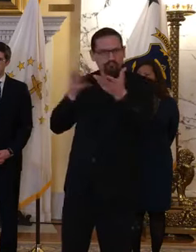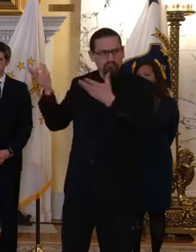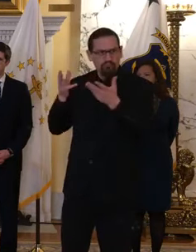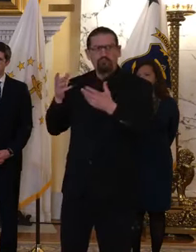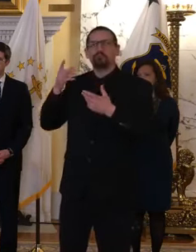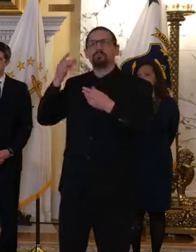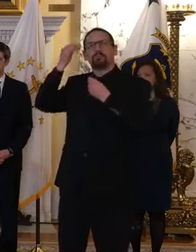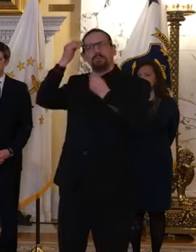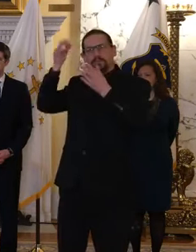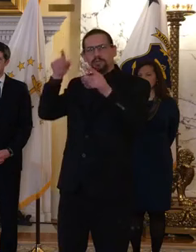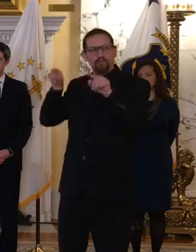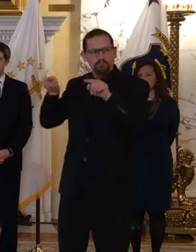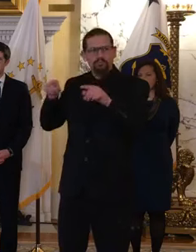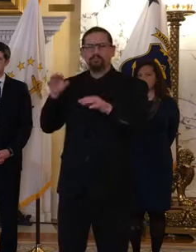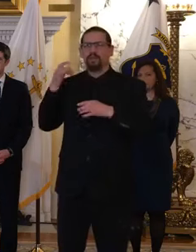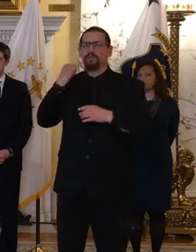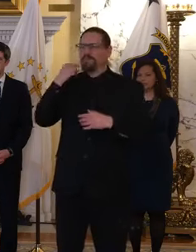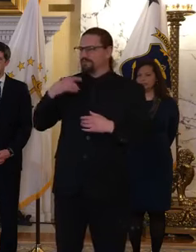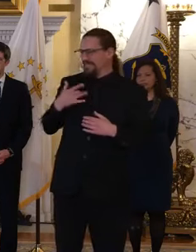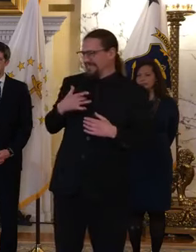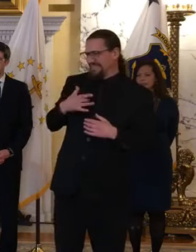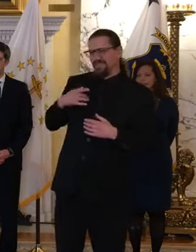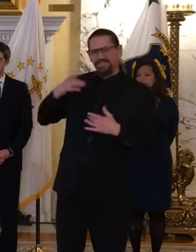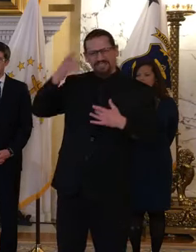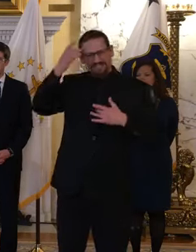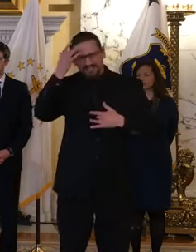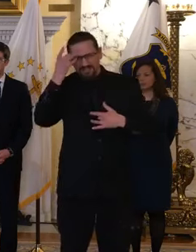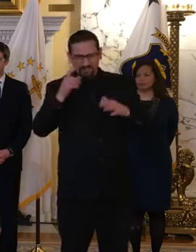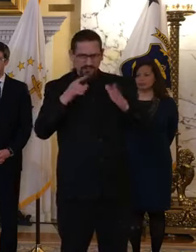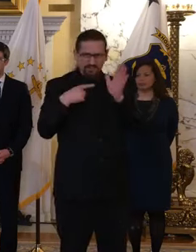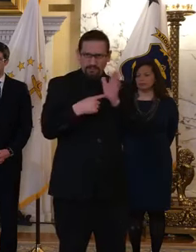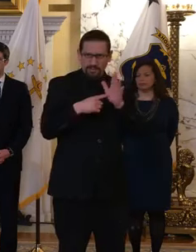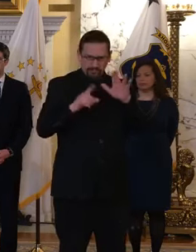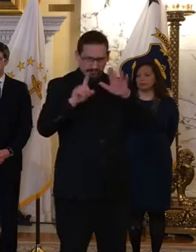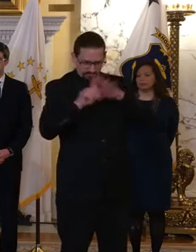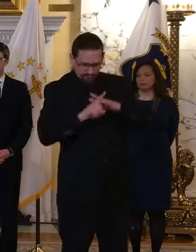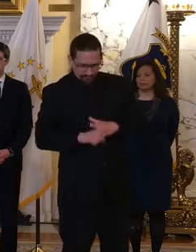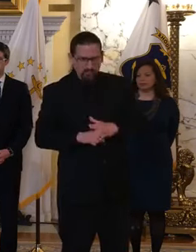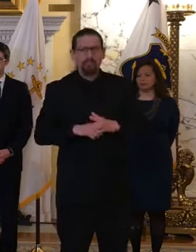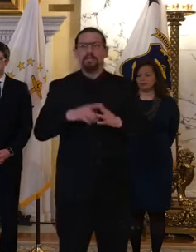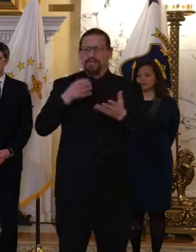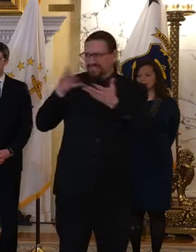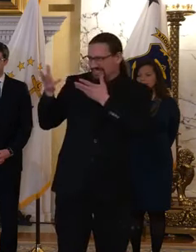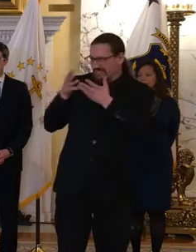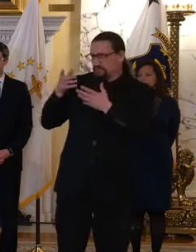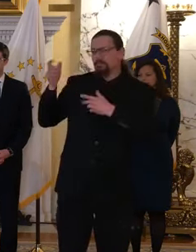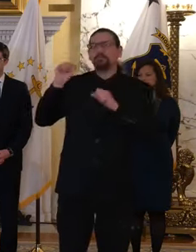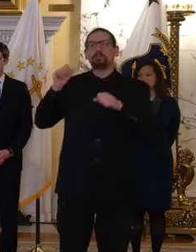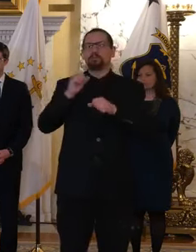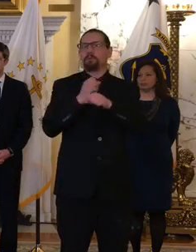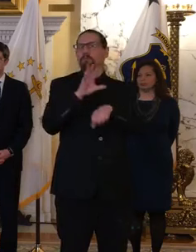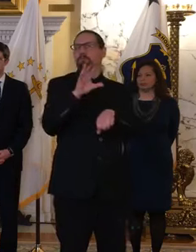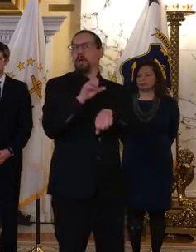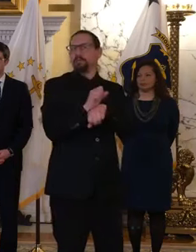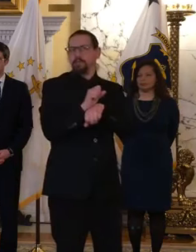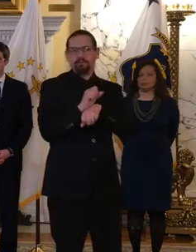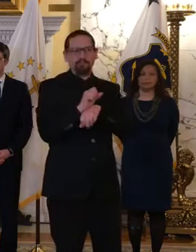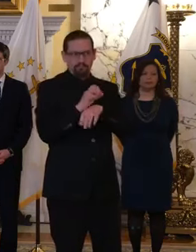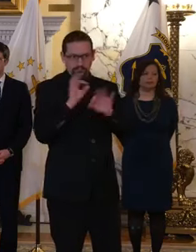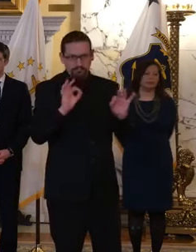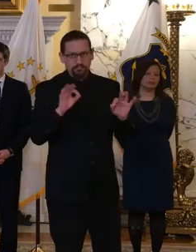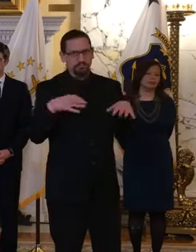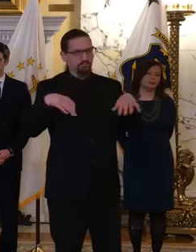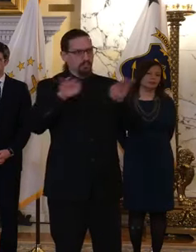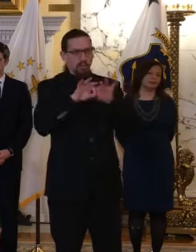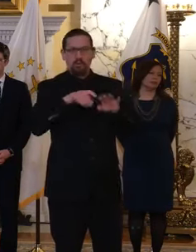necessary for you to be tested, they can right there make an appointment for you to go be tested. Do not show up. I